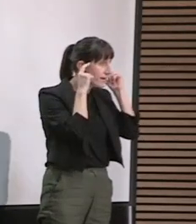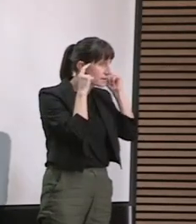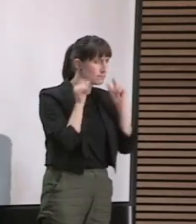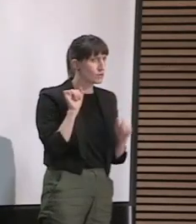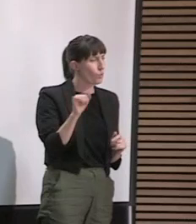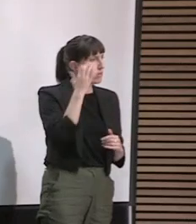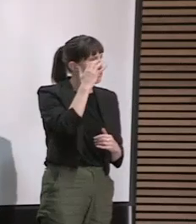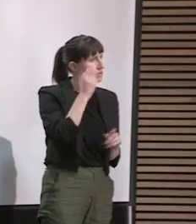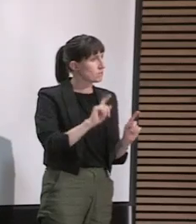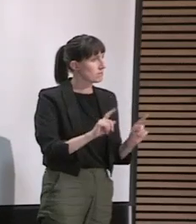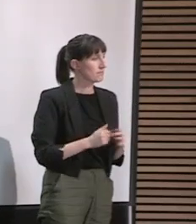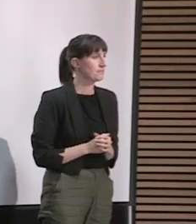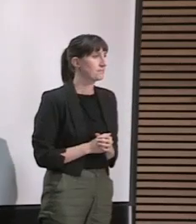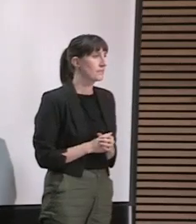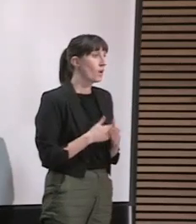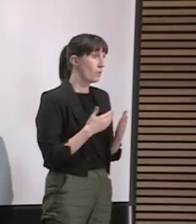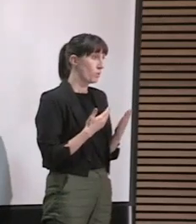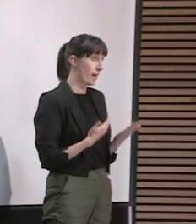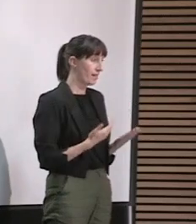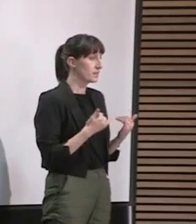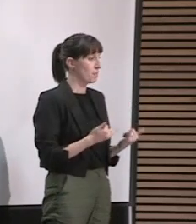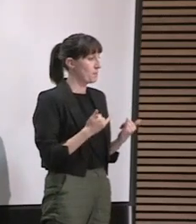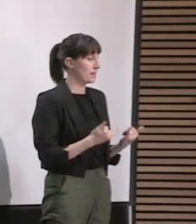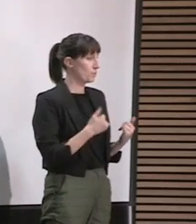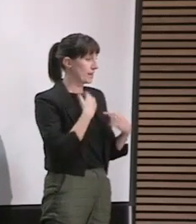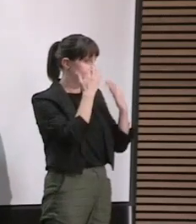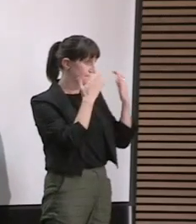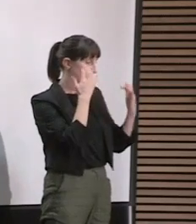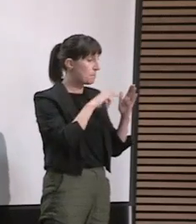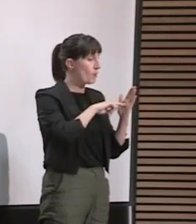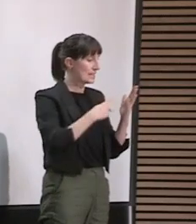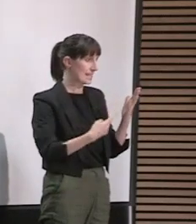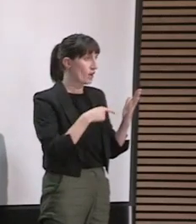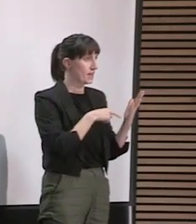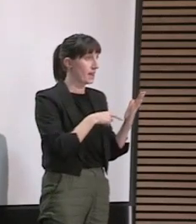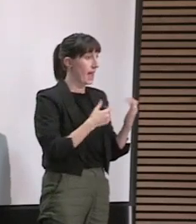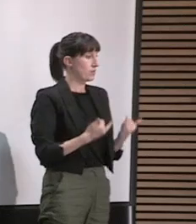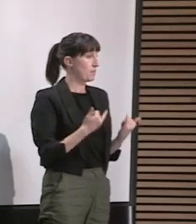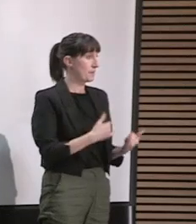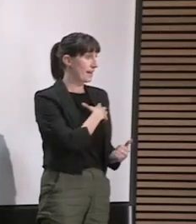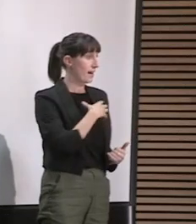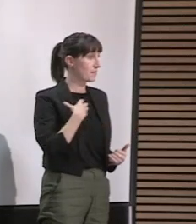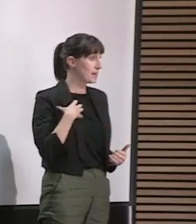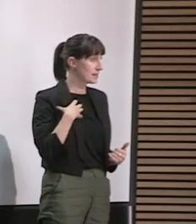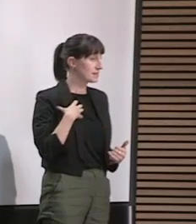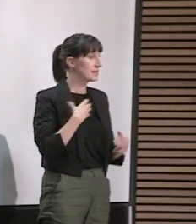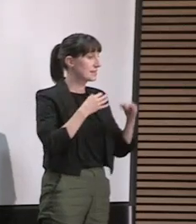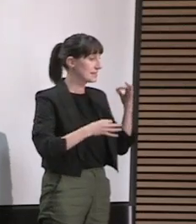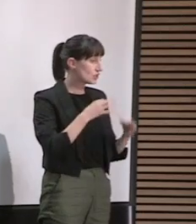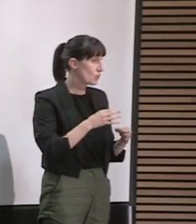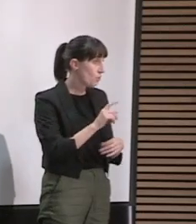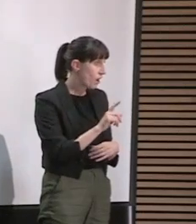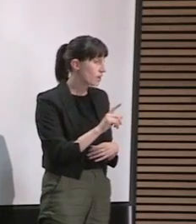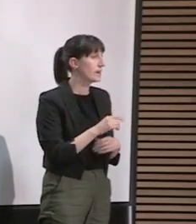policy perspective. At the moment, the government's decision is around use of face masks in level 2 and above, and